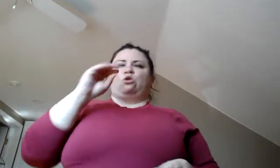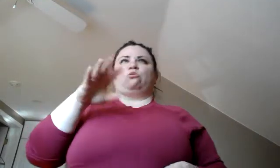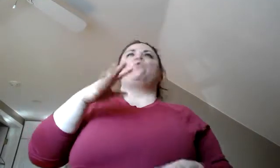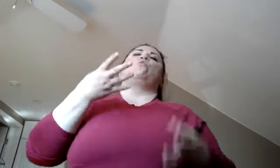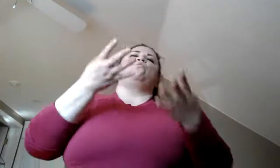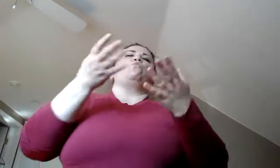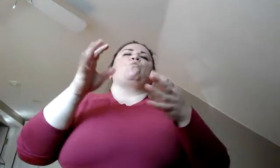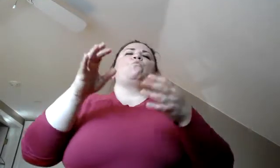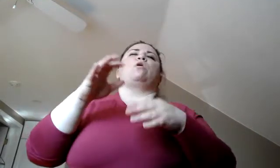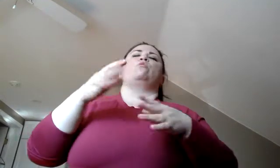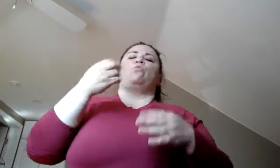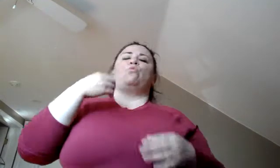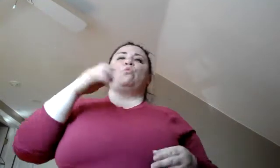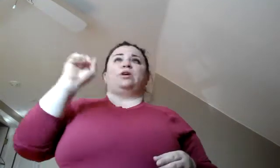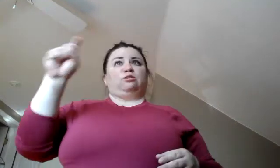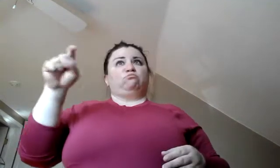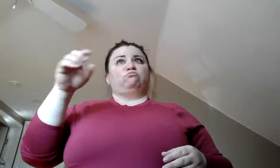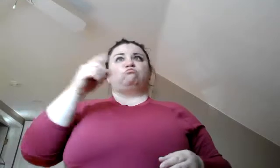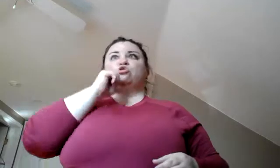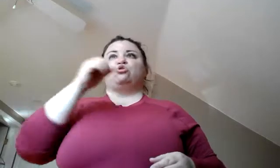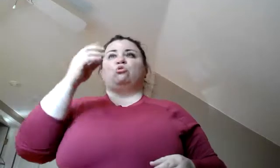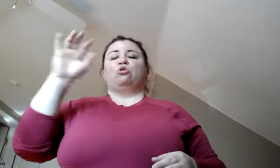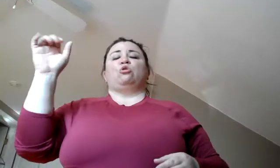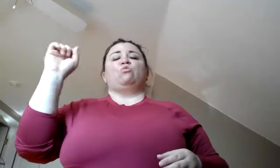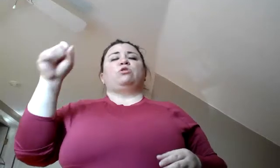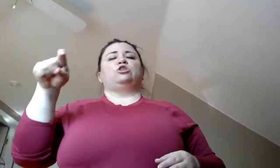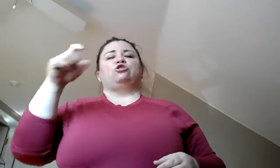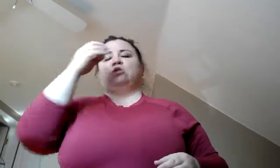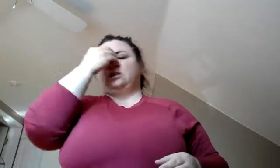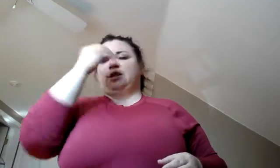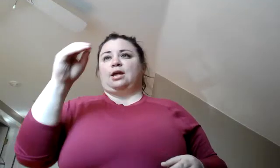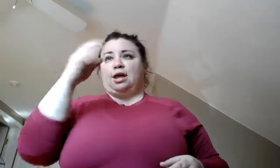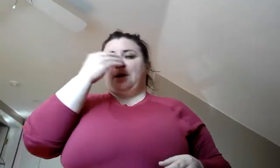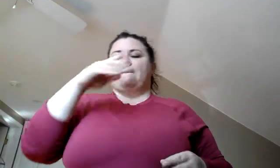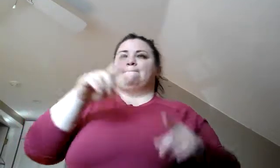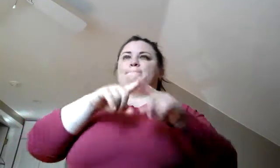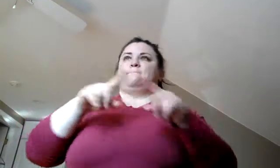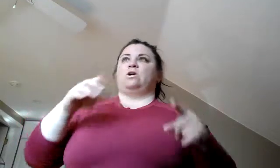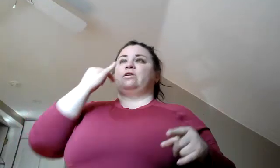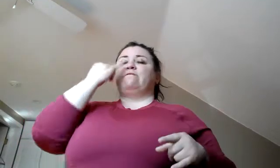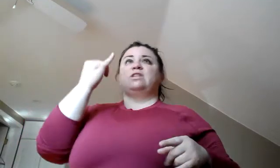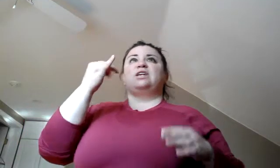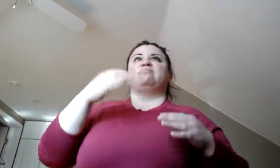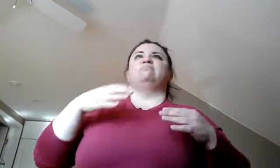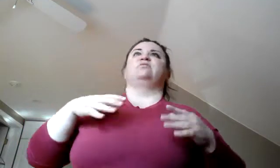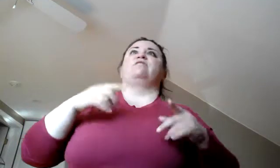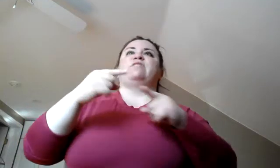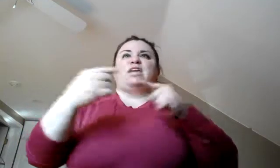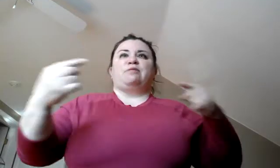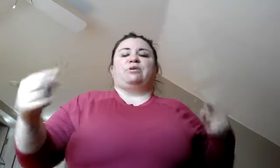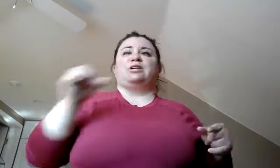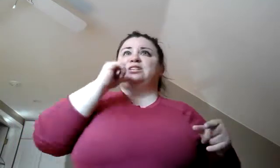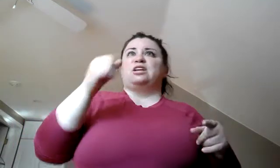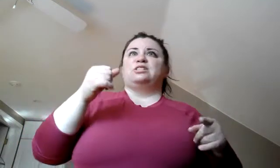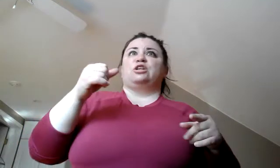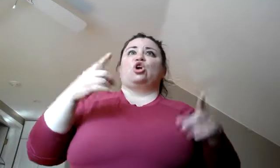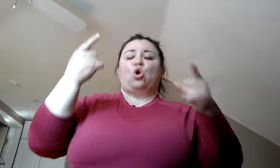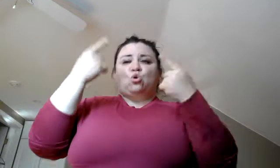deal breaker if your enemy's enemy doesn't align with you. So do we agree with the Mujahideen's